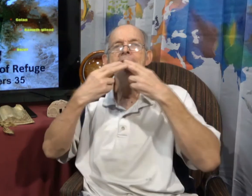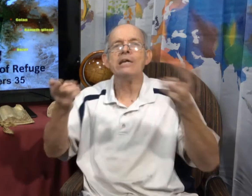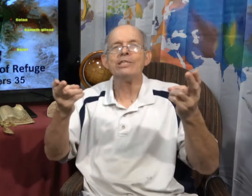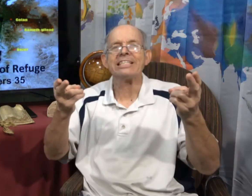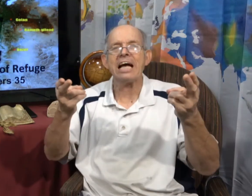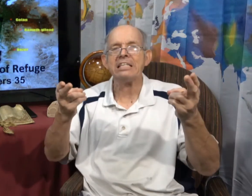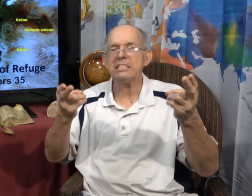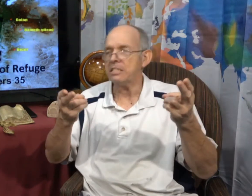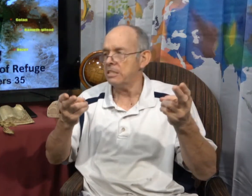understand.